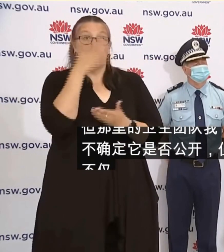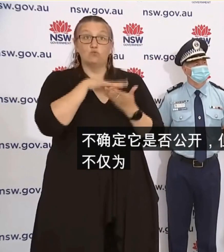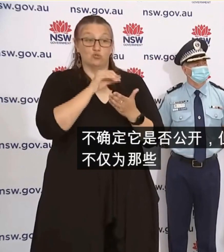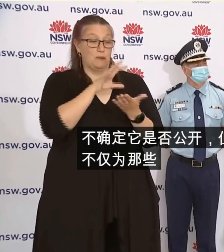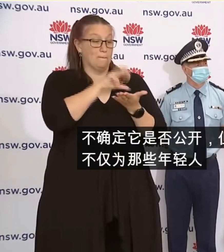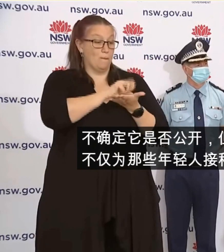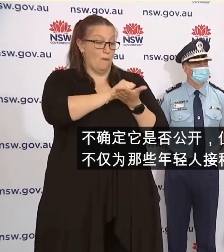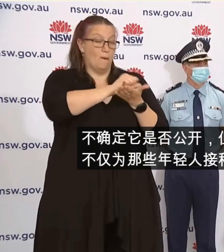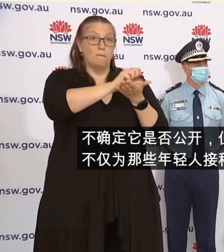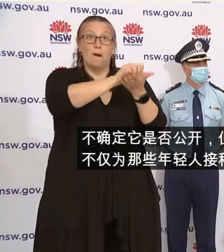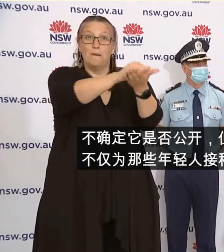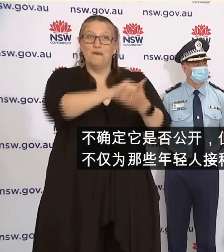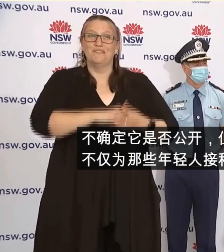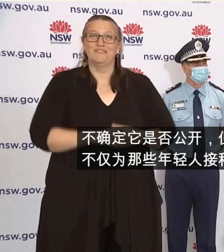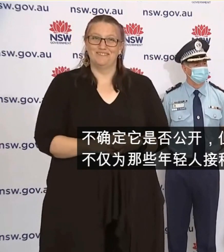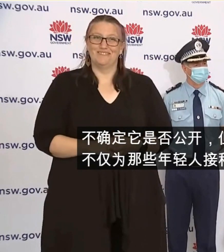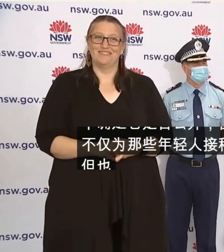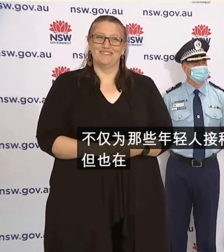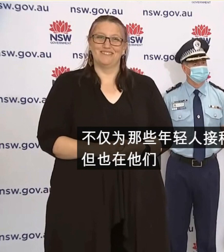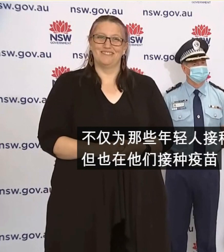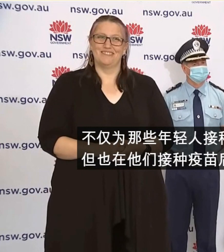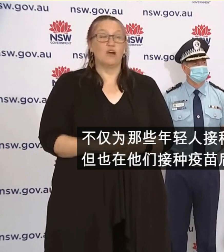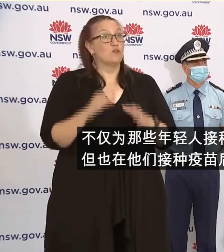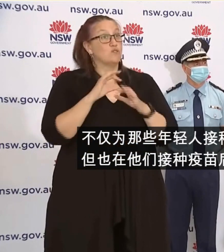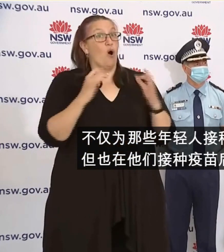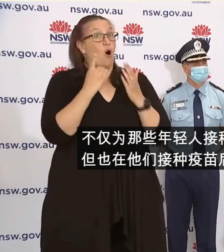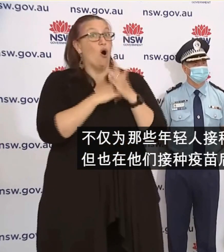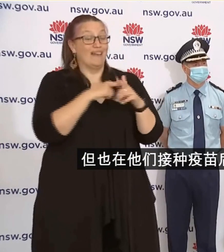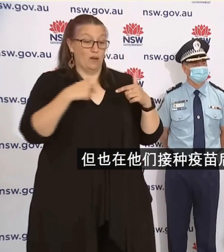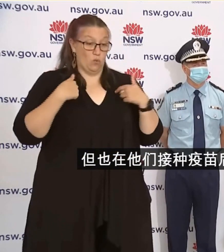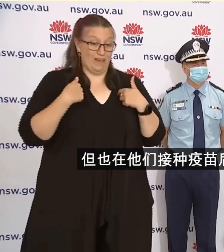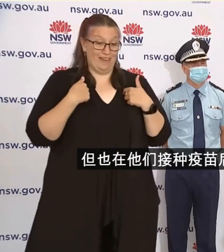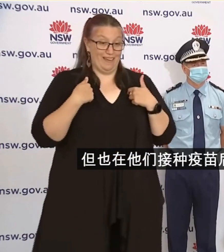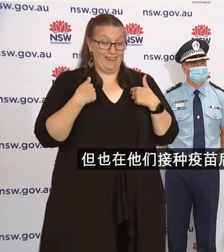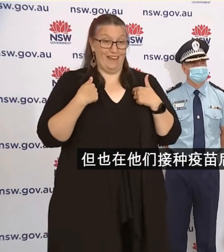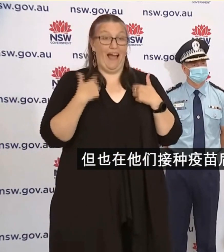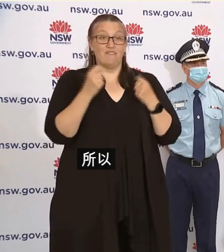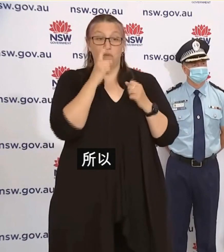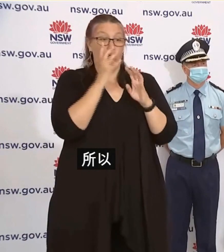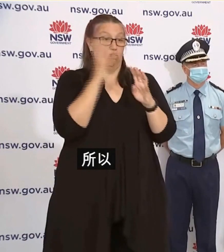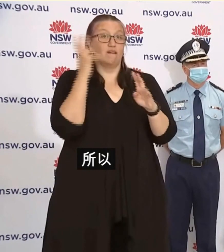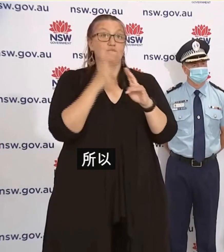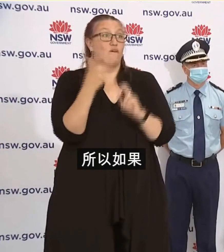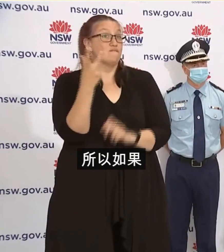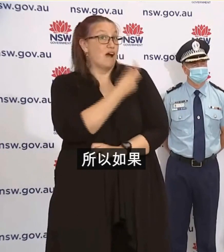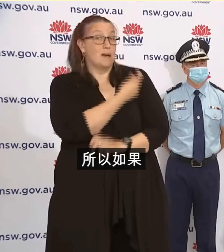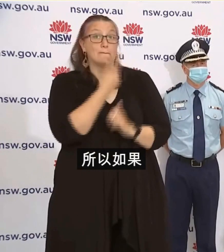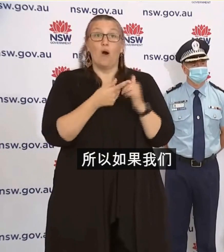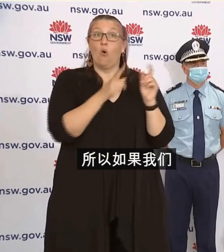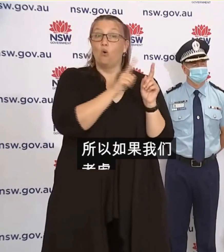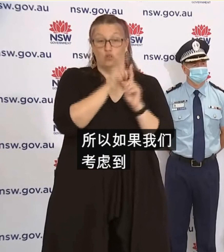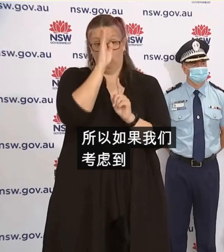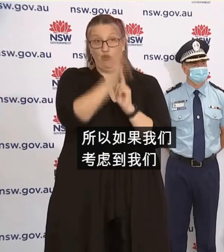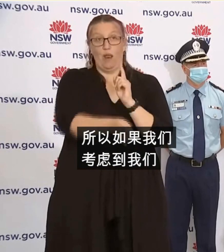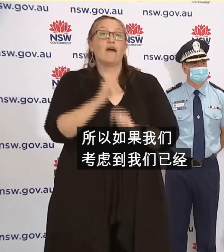been not only vaccinating those young people, but also testing them straight after they've been vaccinated. So